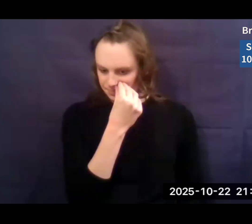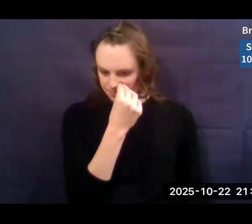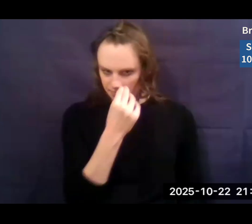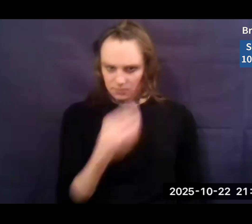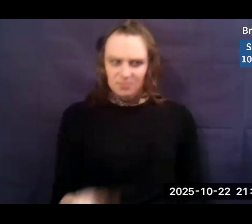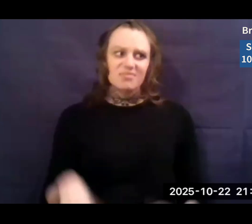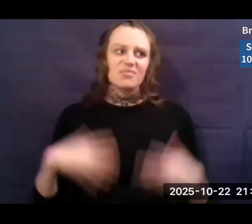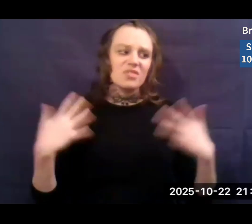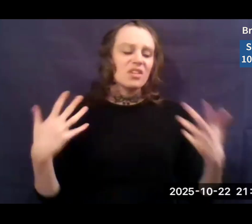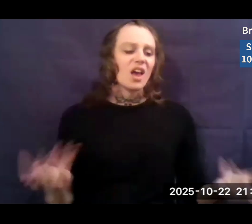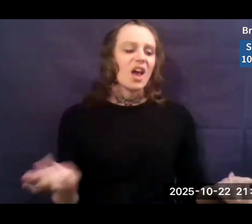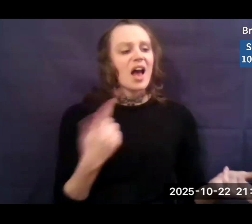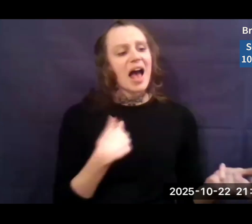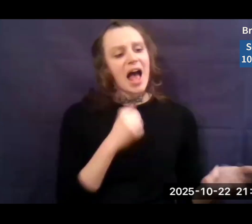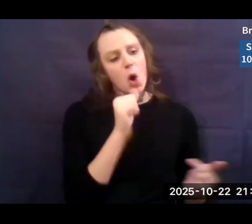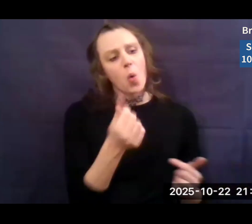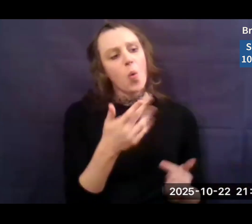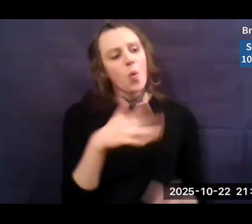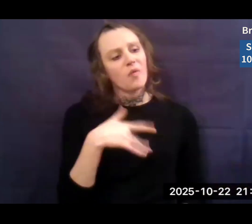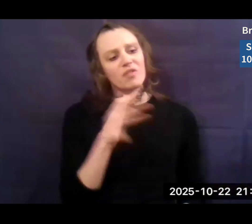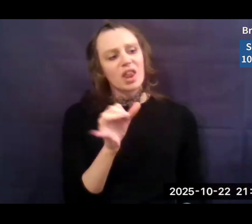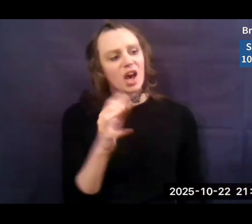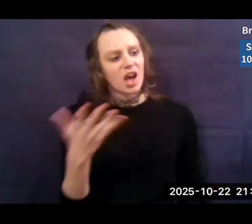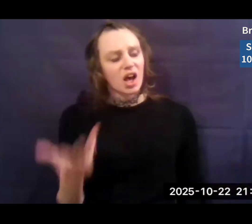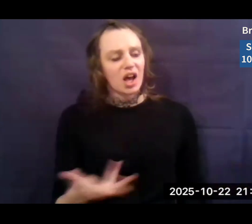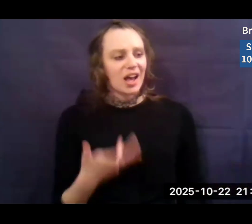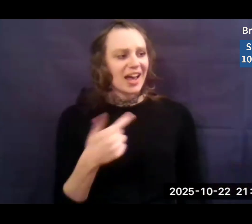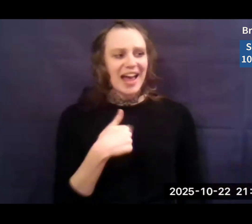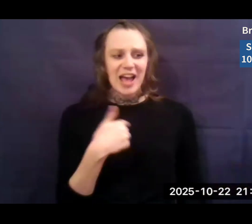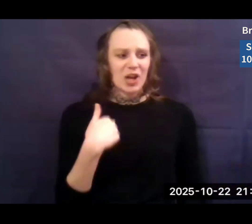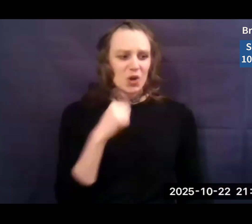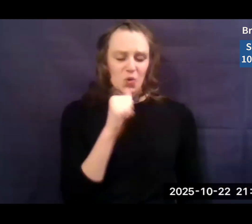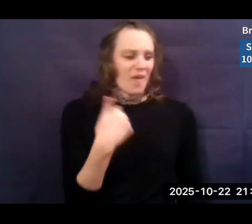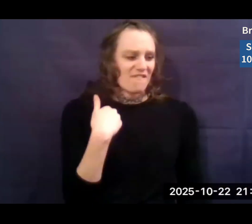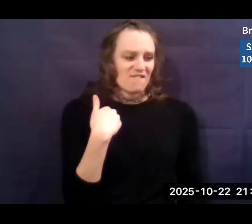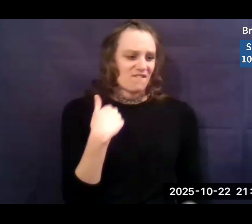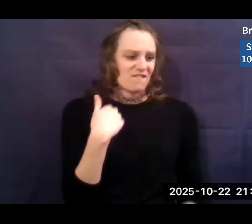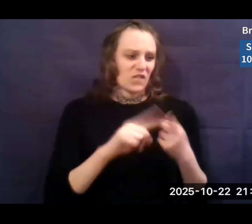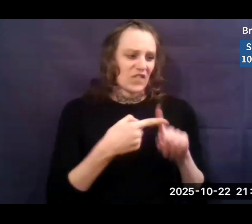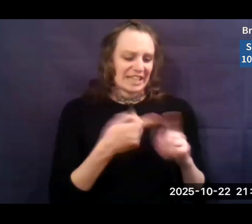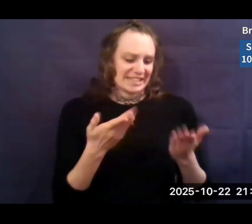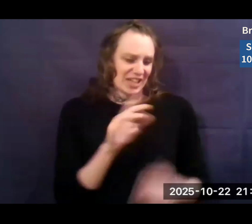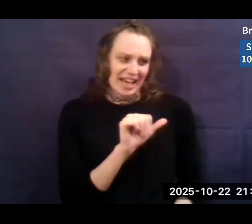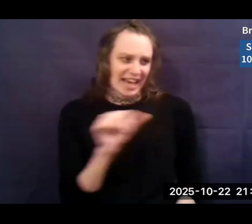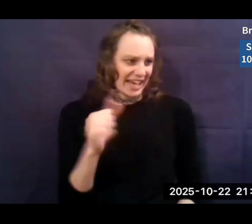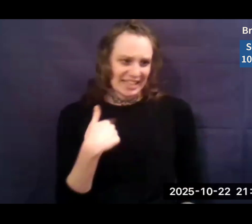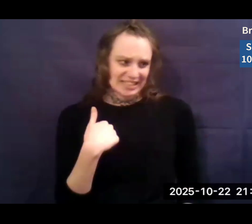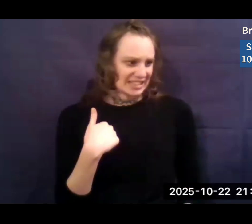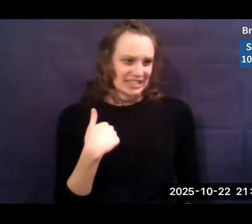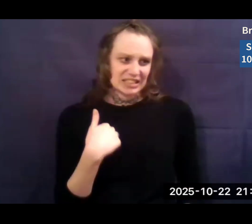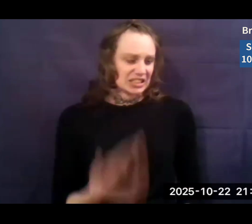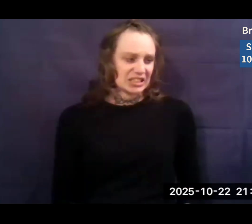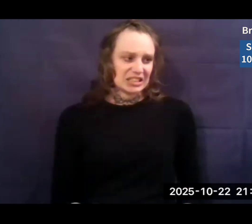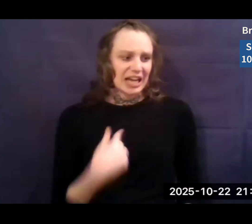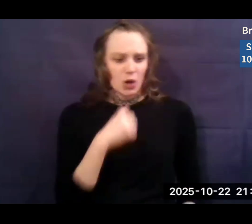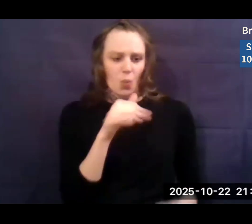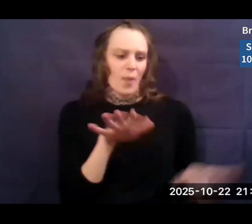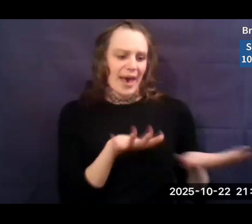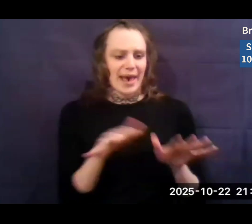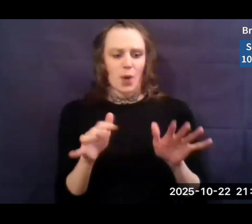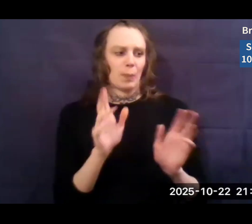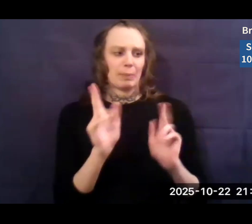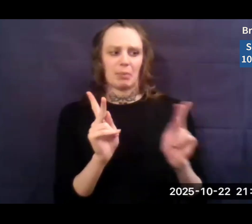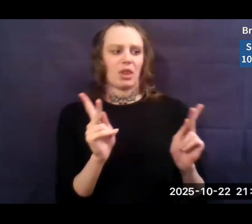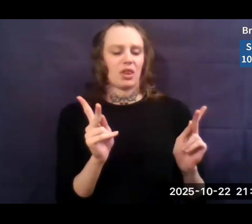like, I don't feel like I have friends in AA. I don't feel like I have, people that I hang out with,